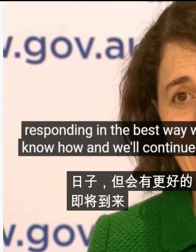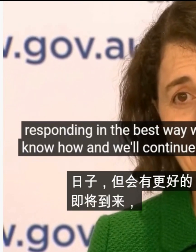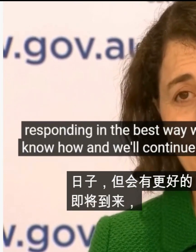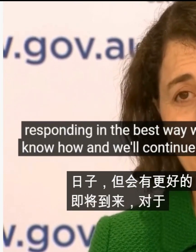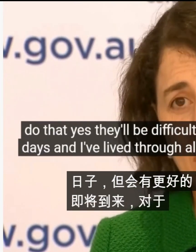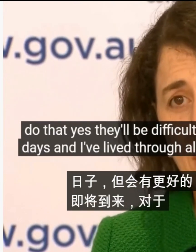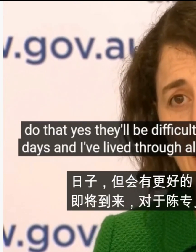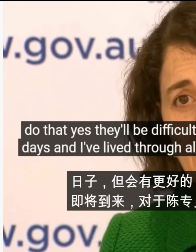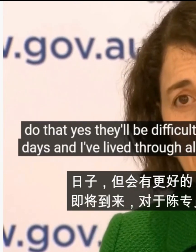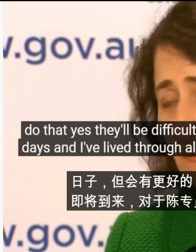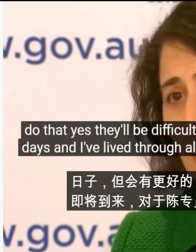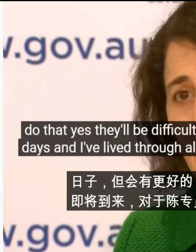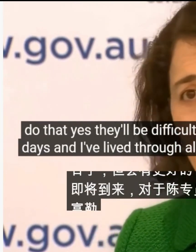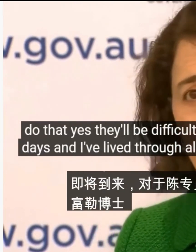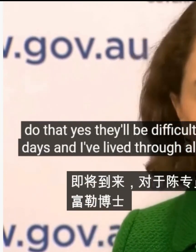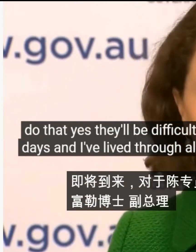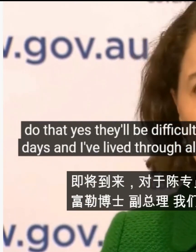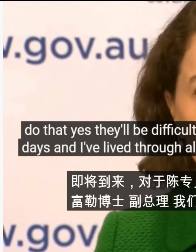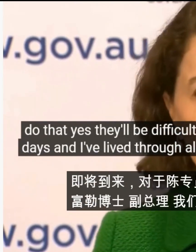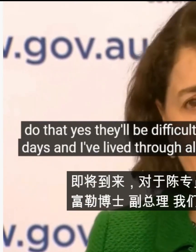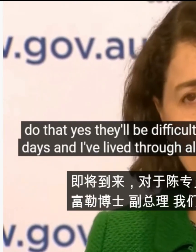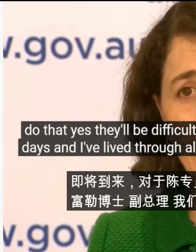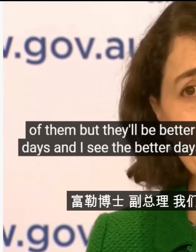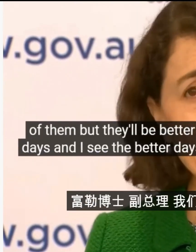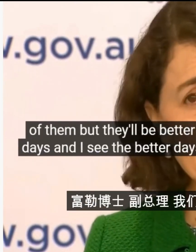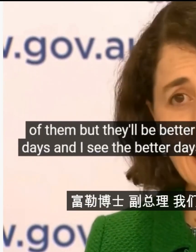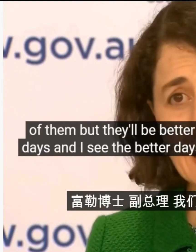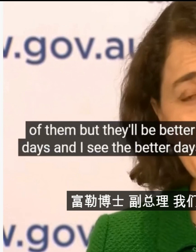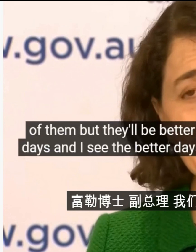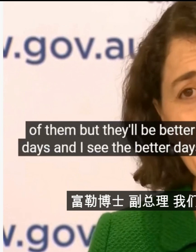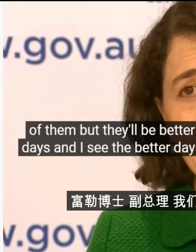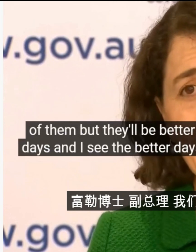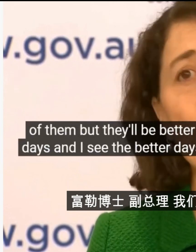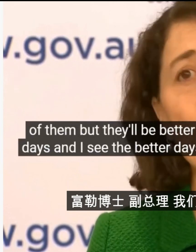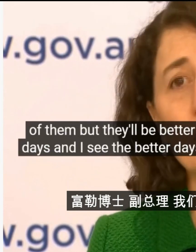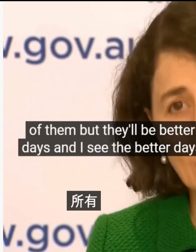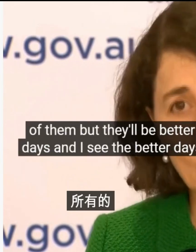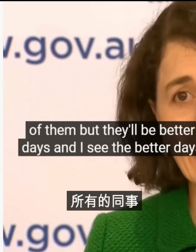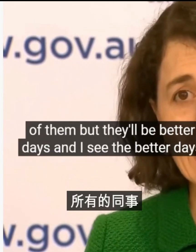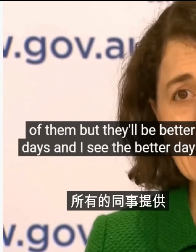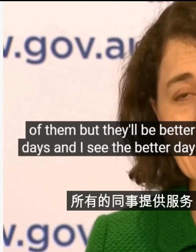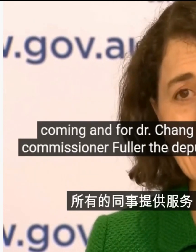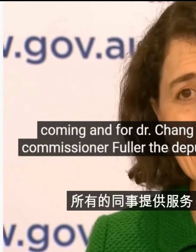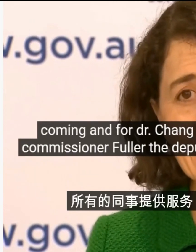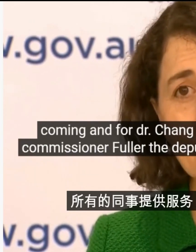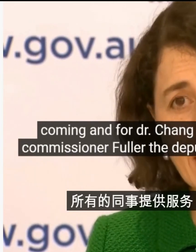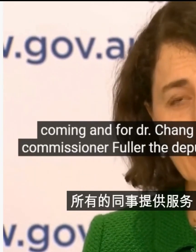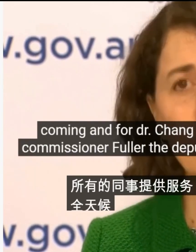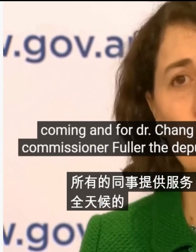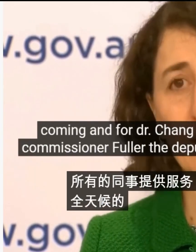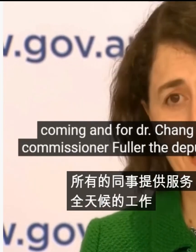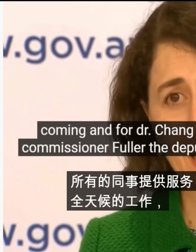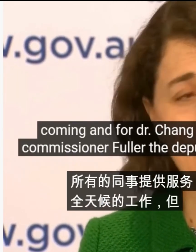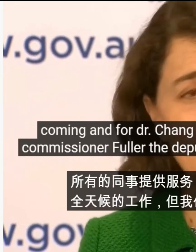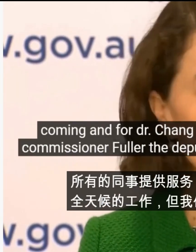coming. And for Dr. Chant, Commissioner Fuller, the Deputy Premier, all of our colleagues, Minister Hazzard, all of our colleagues, it is